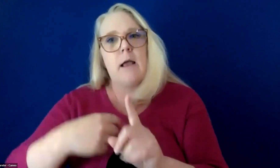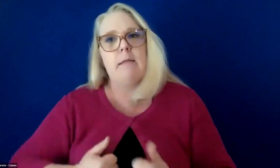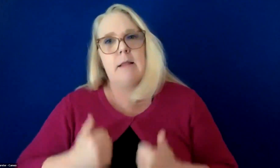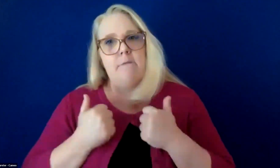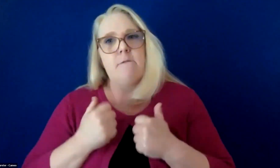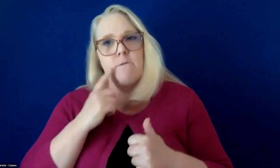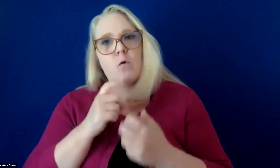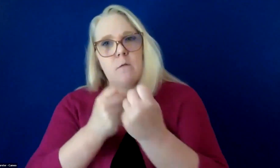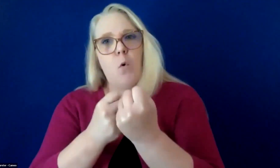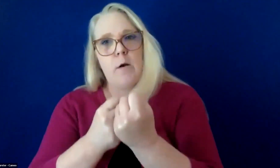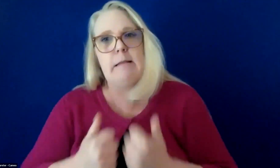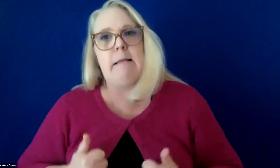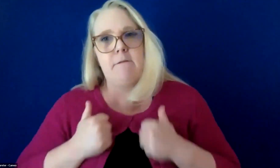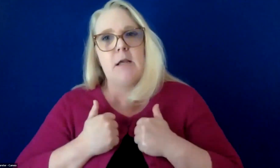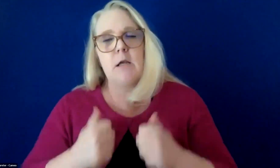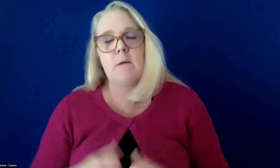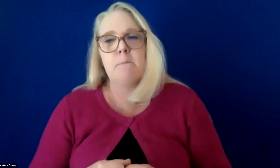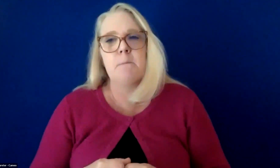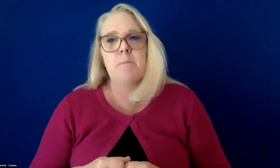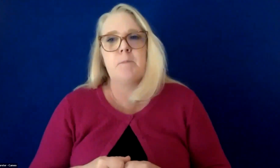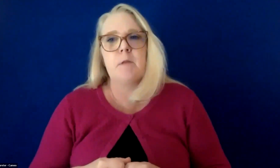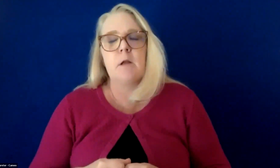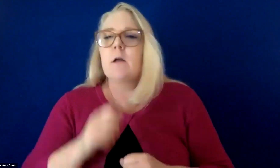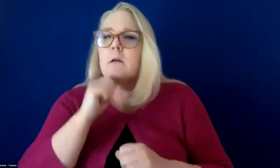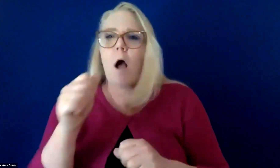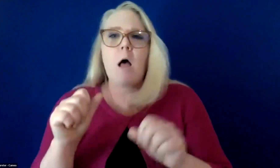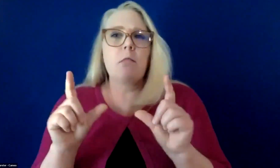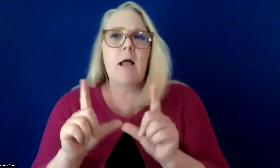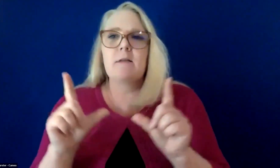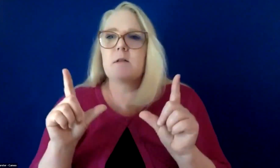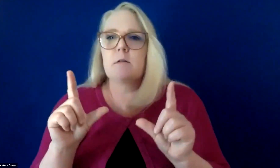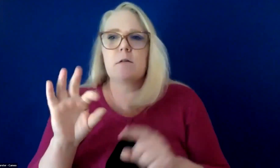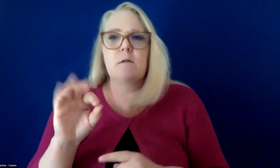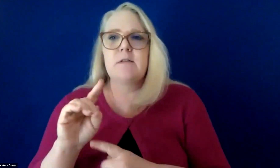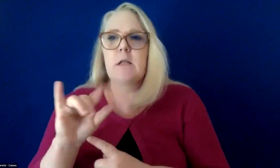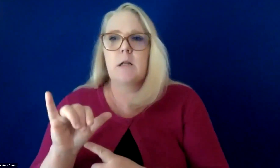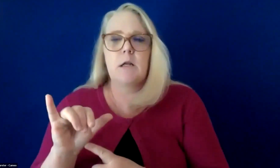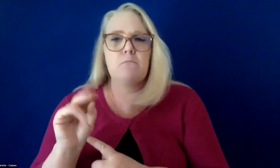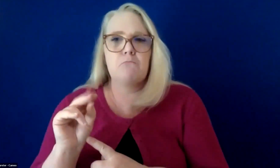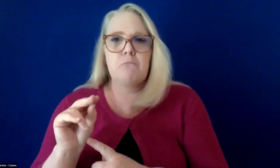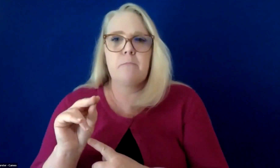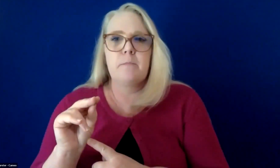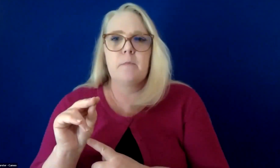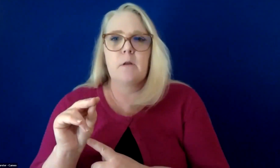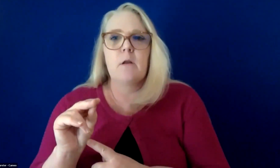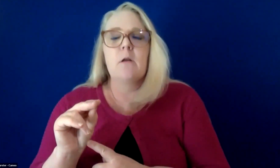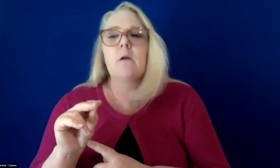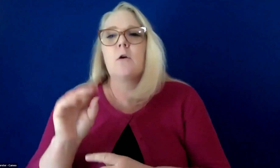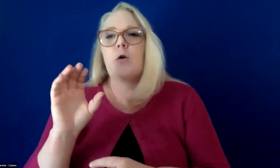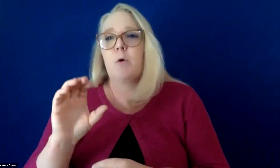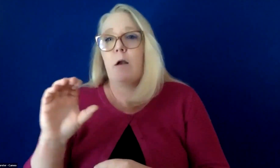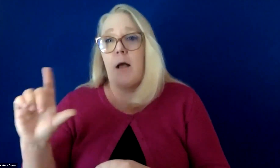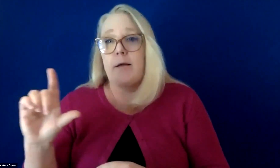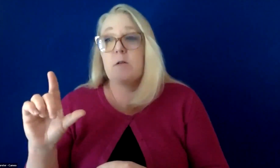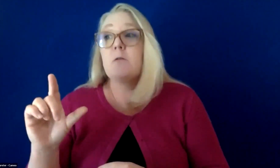living. So they would not be a licensed facility, would not be anything like that. We've been able to get this through community care licensing, and it's